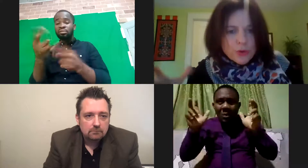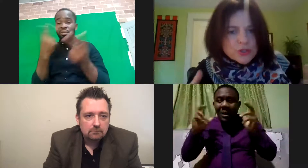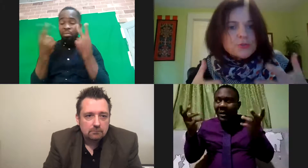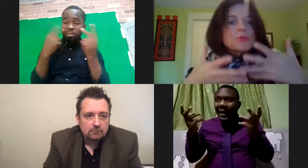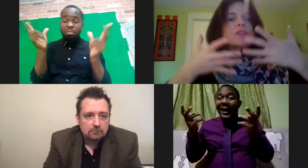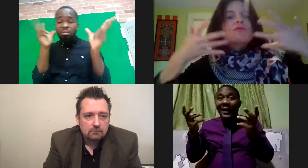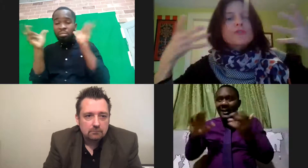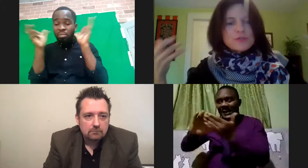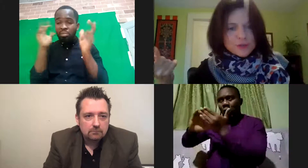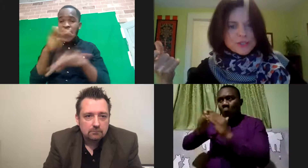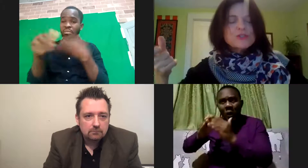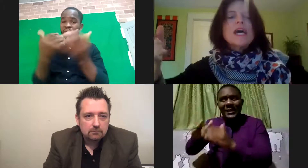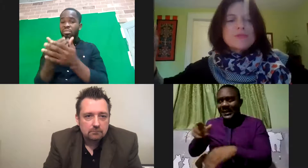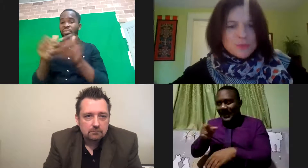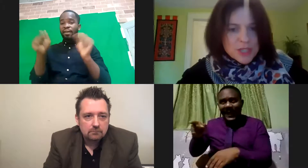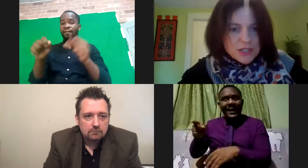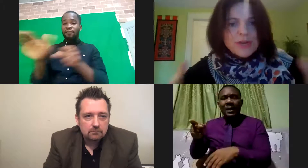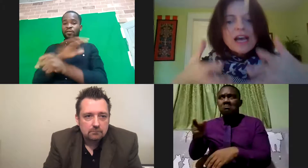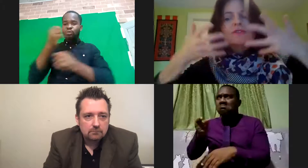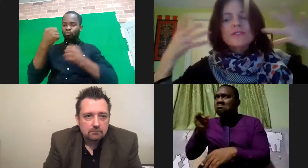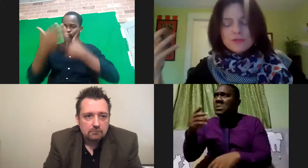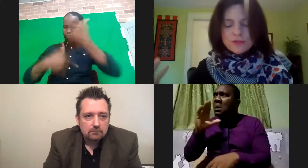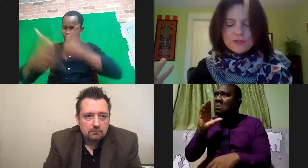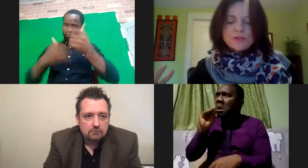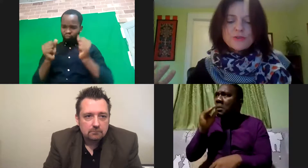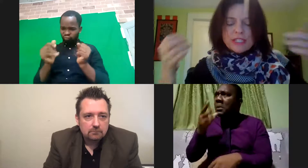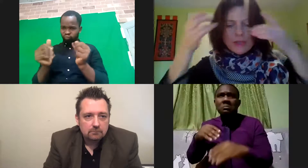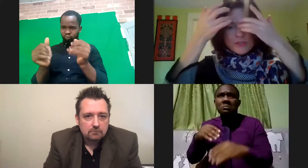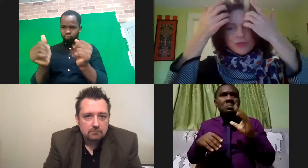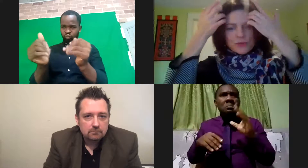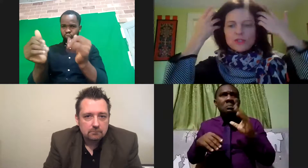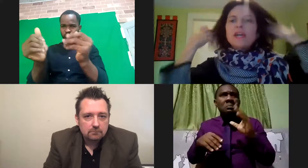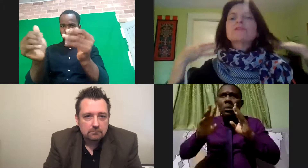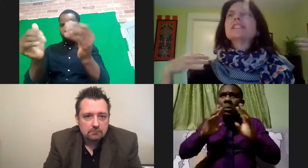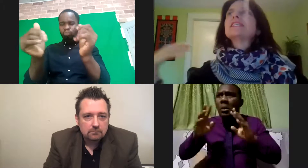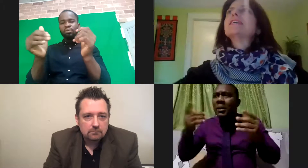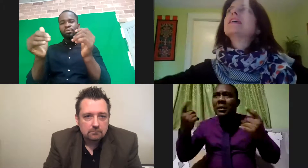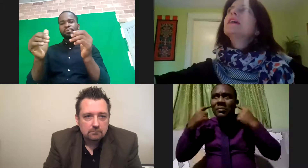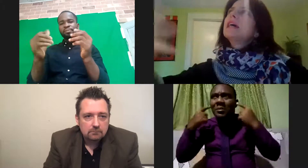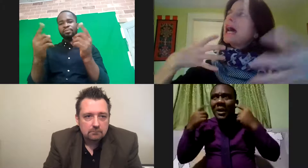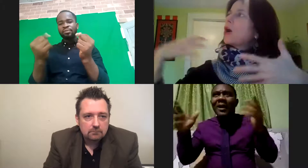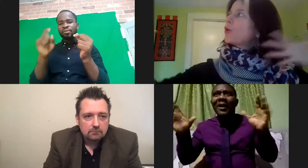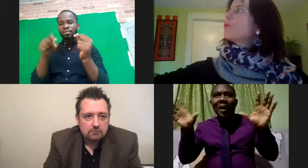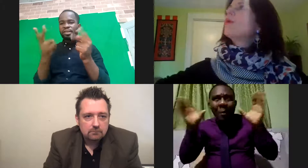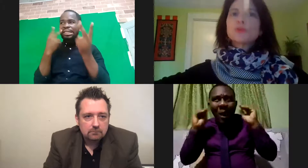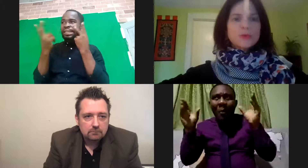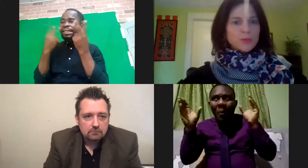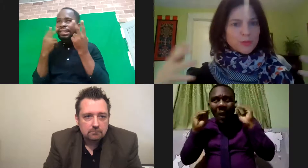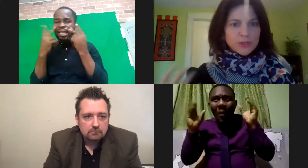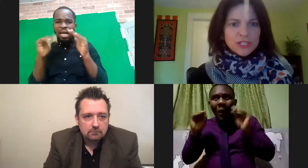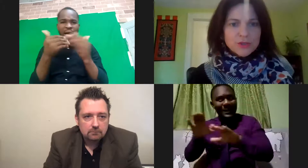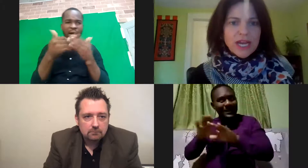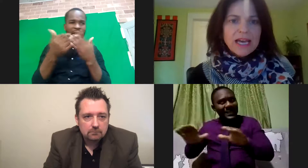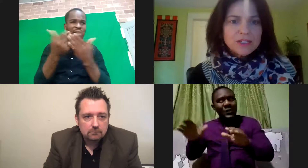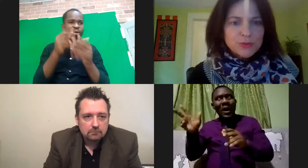in order to be fully fluent, you have to be around fully fluent language use. You have to see how multiple